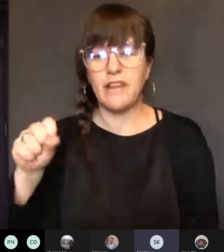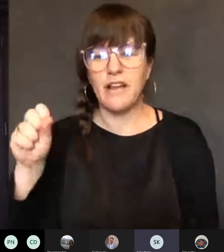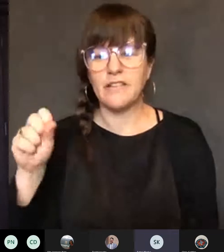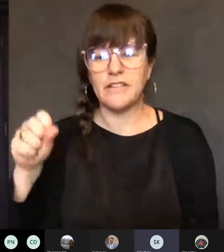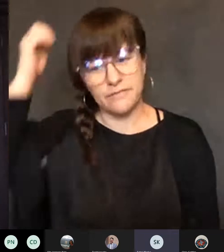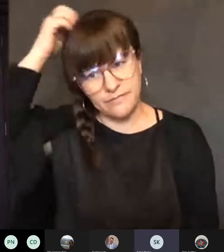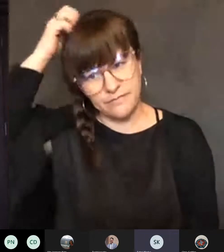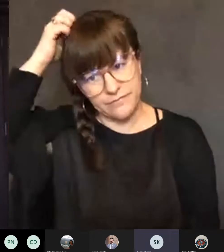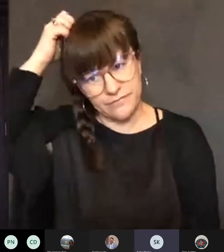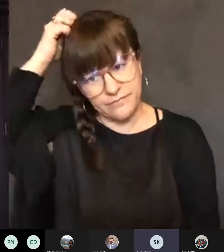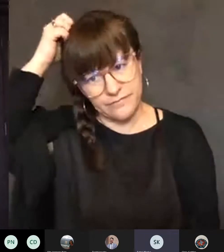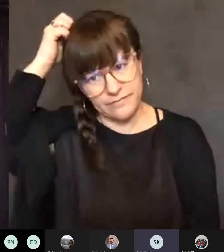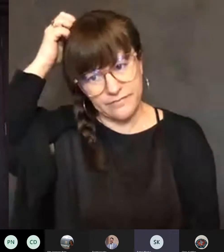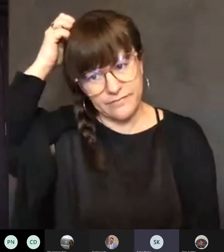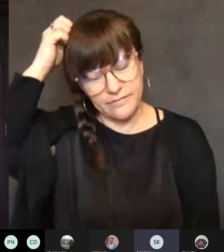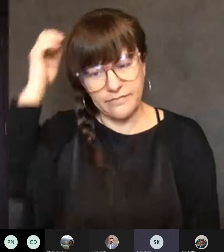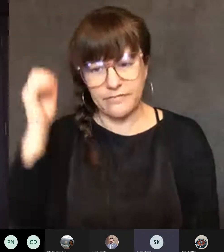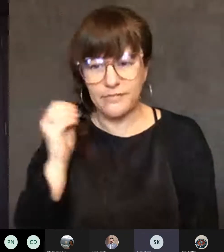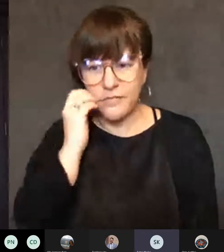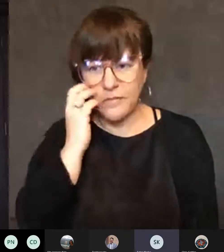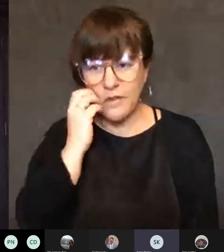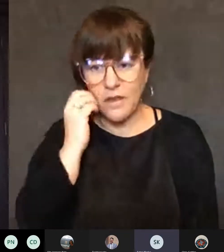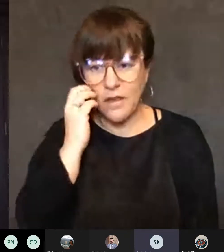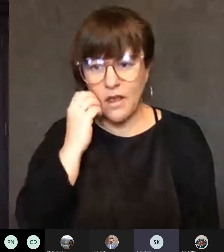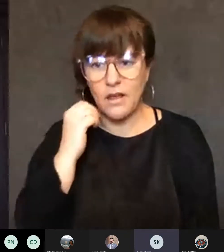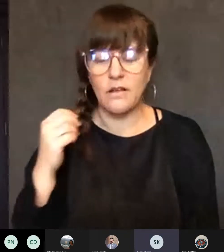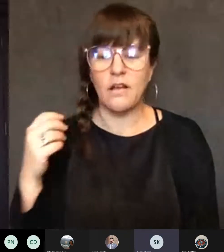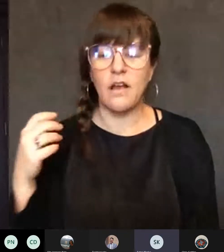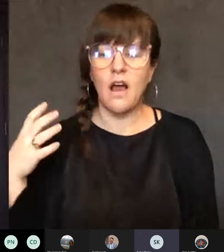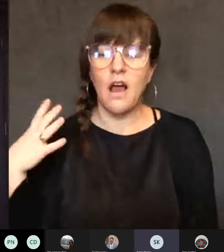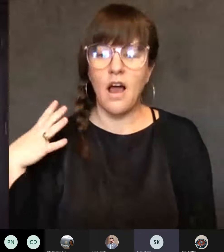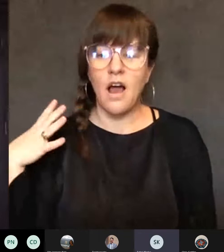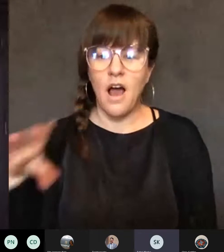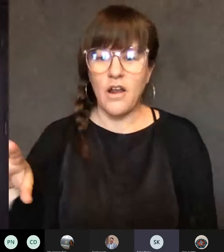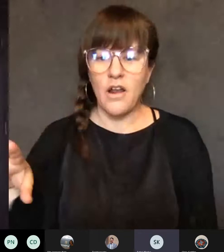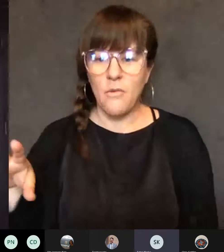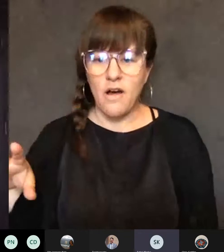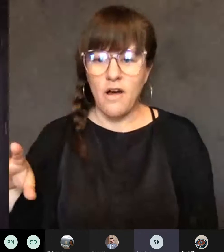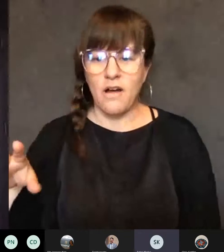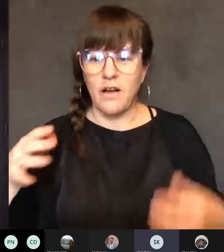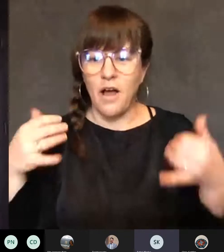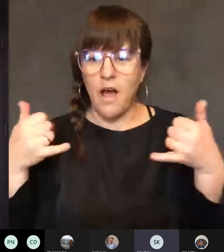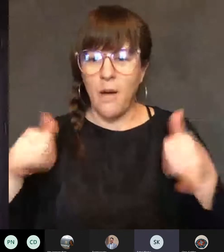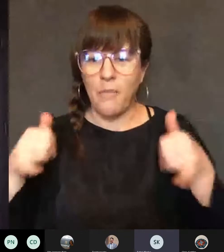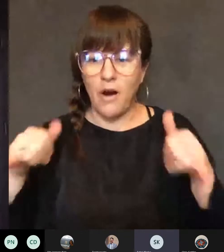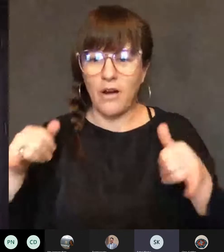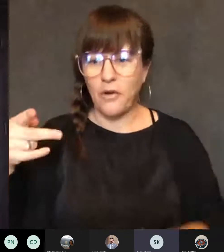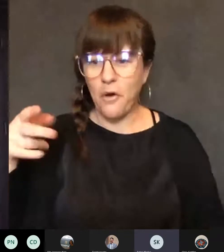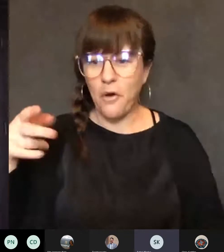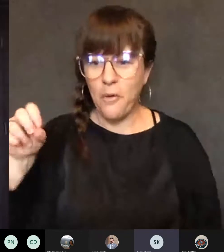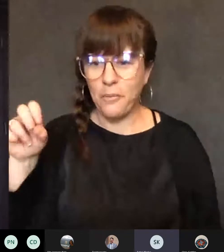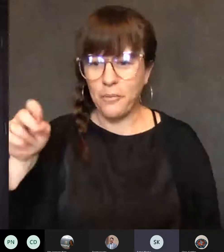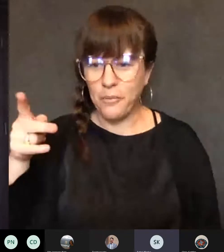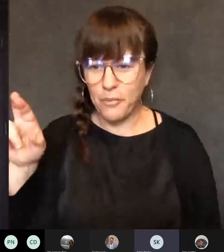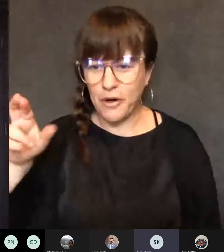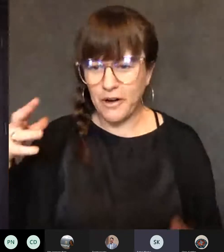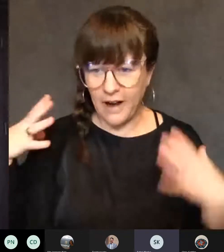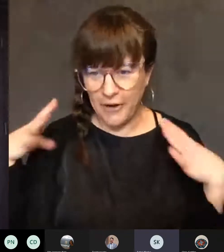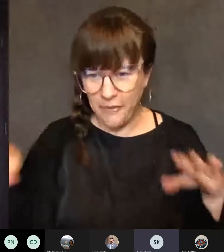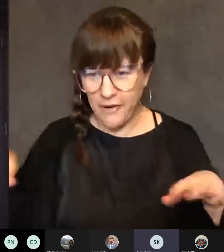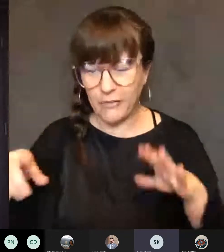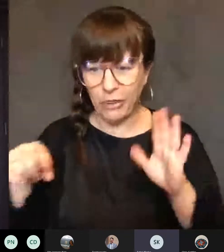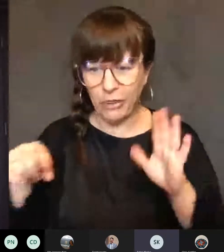So I don't really want to be a party pooper, but I have to ask. I think it's really unlikely